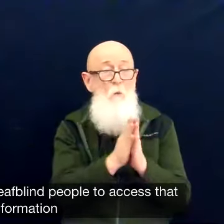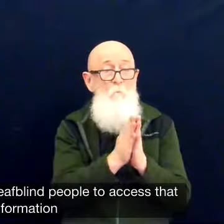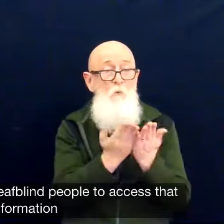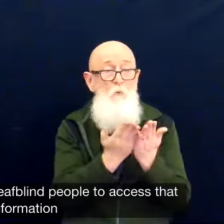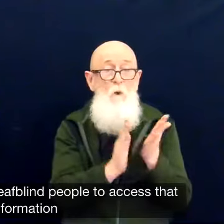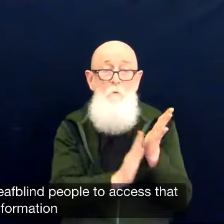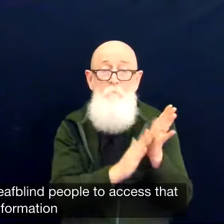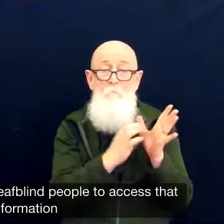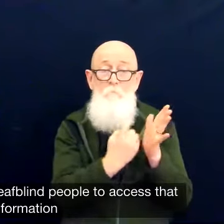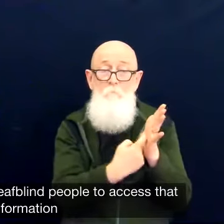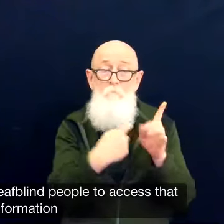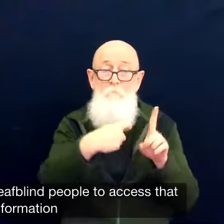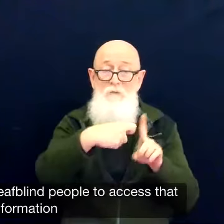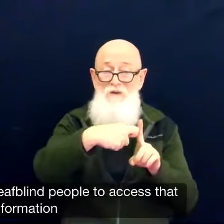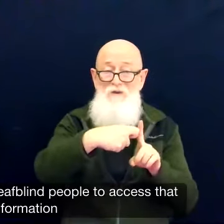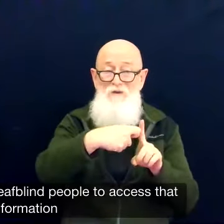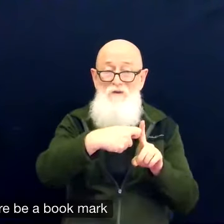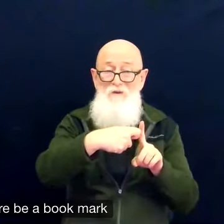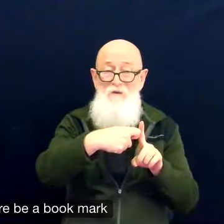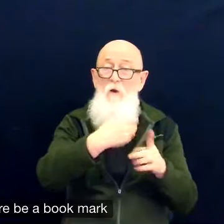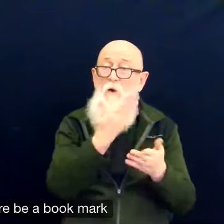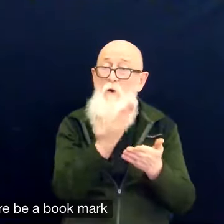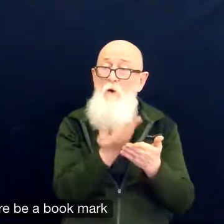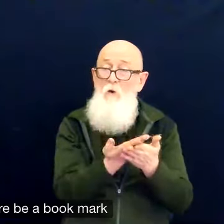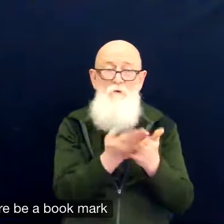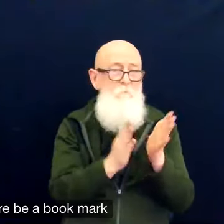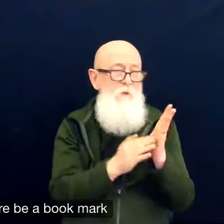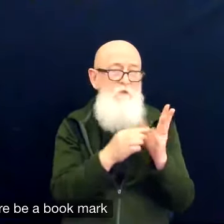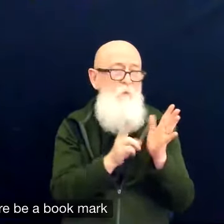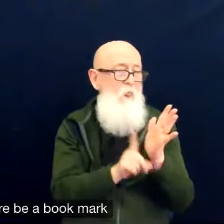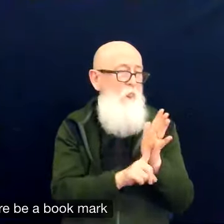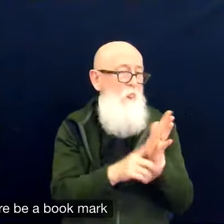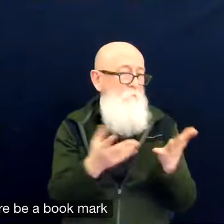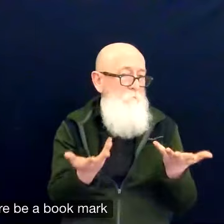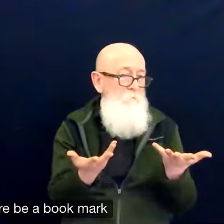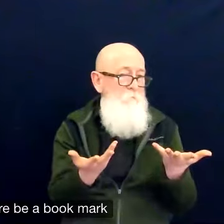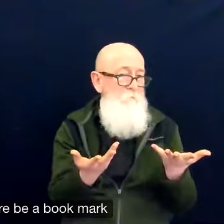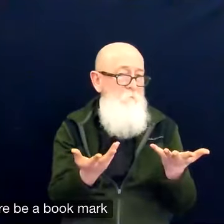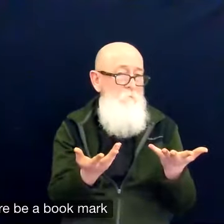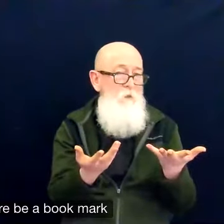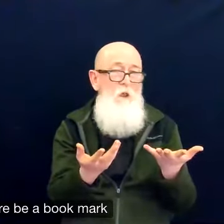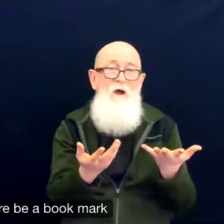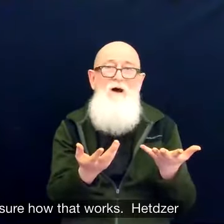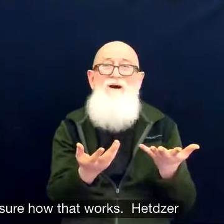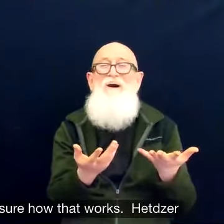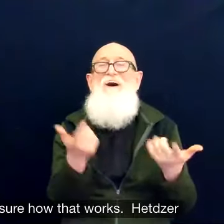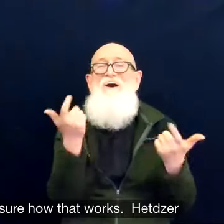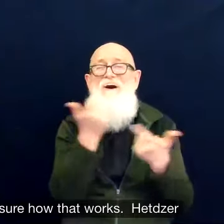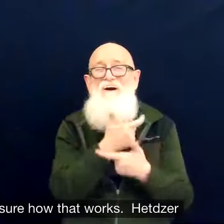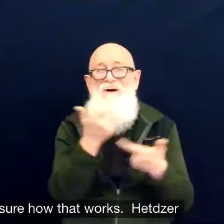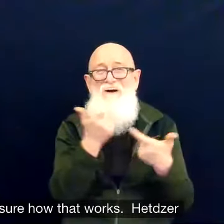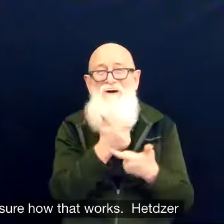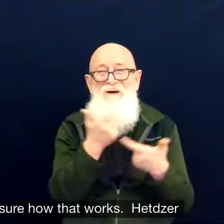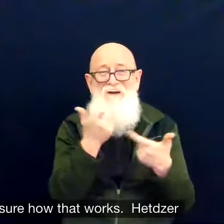on that link? I'm not sure how that works. And Heather said before, hello Brady Bunch, because of how the